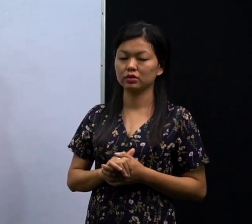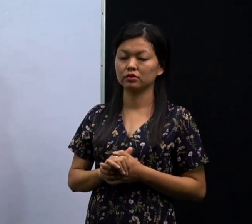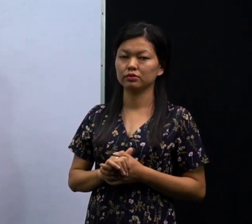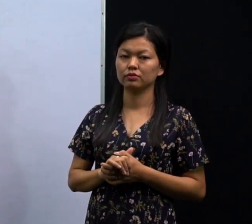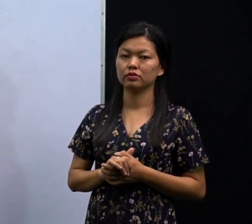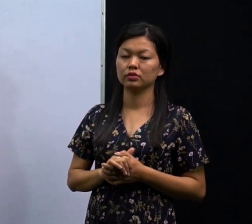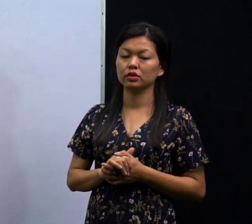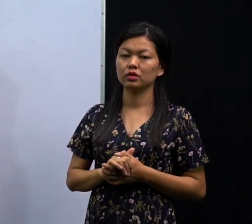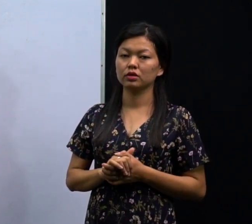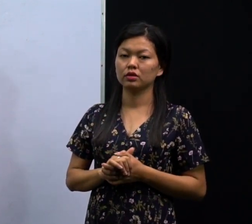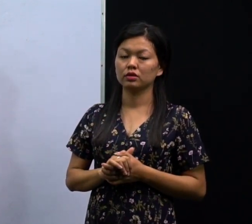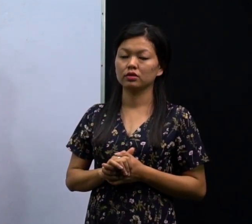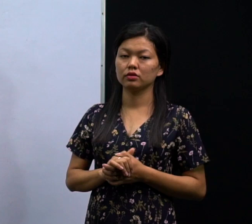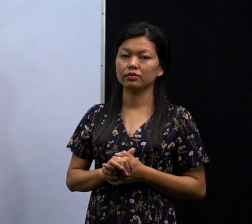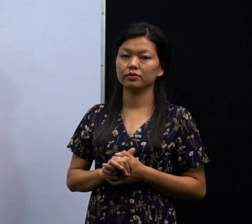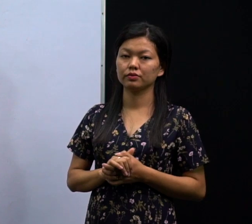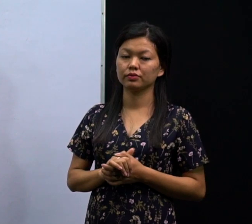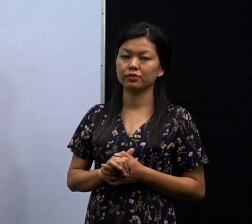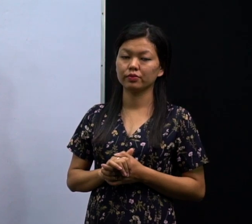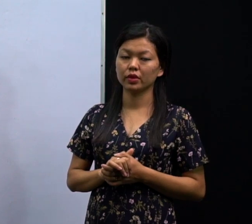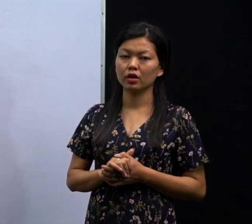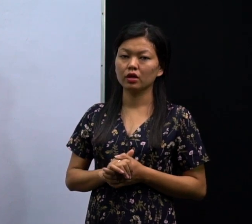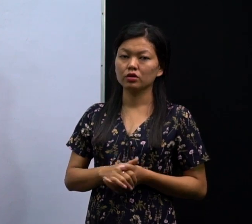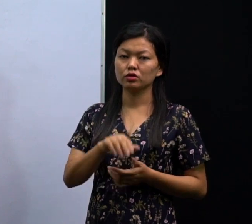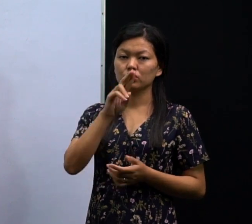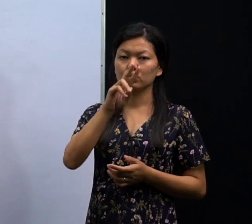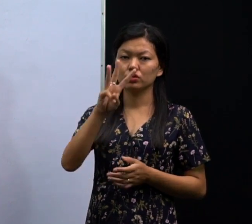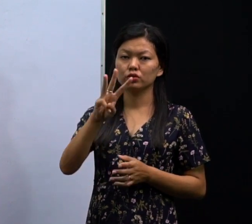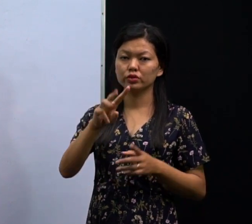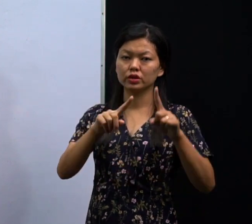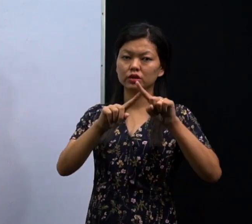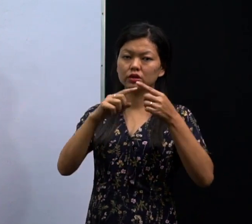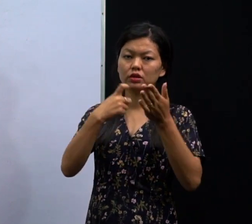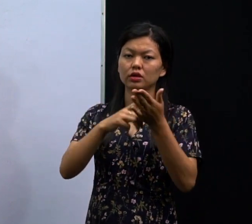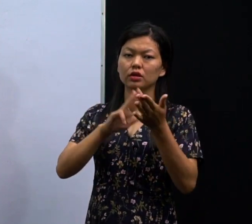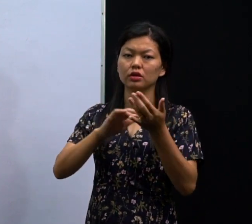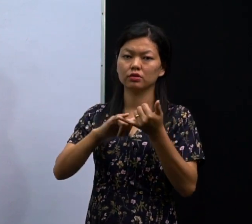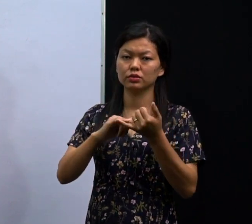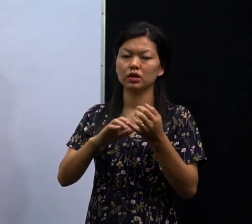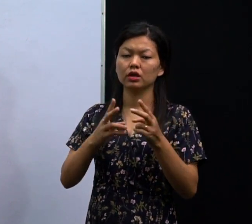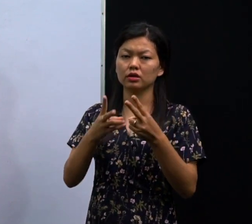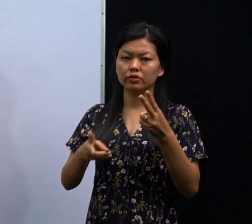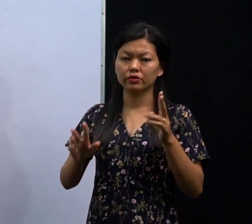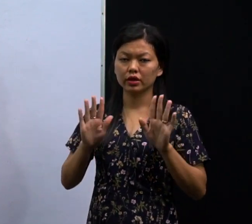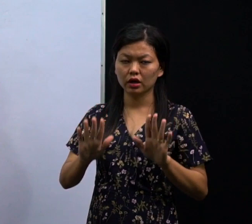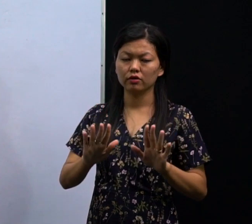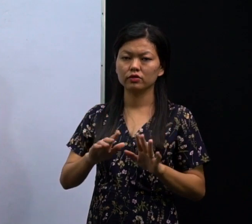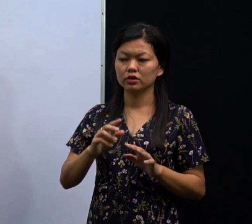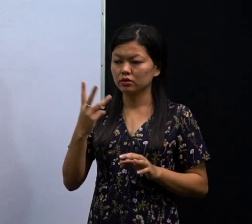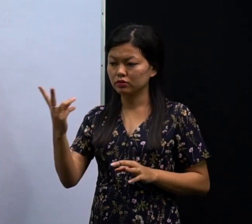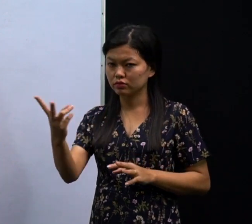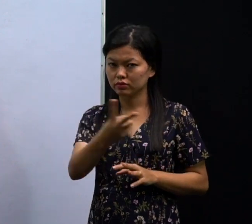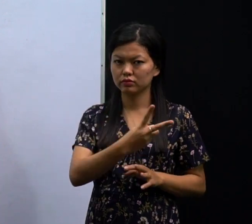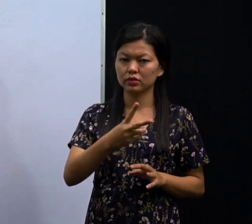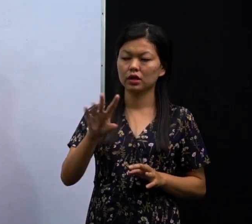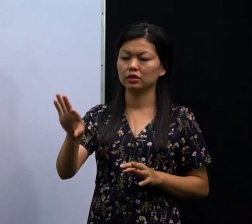some common term from the 2-3 terms which is made in the 4 fundamental operation. What is 4 fundamental